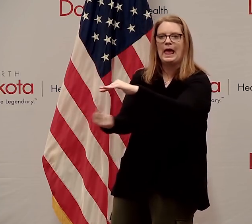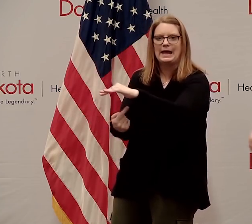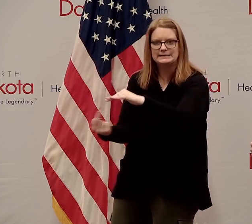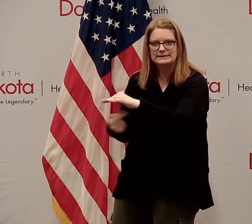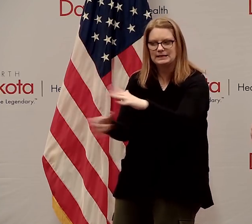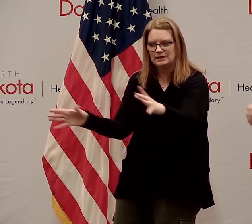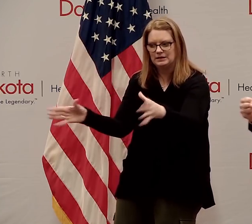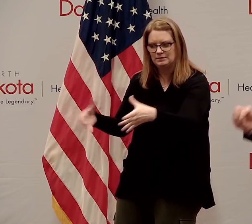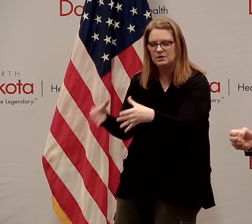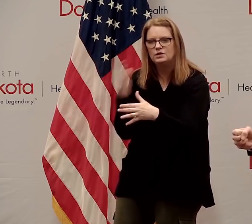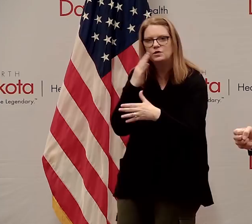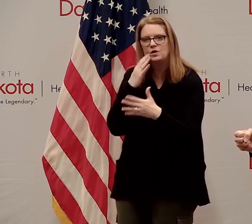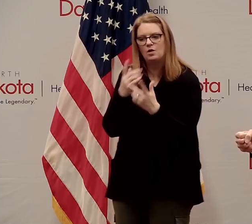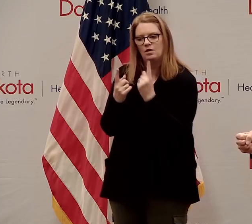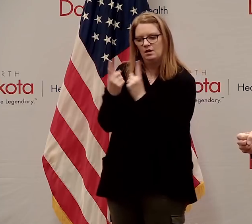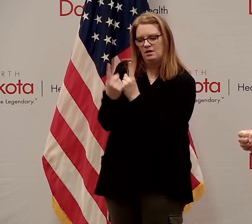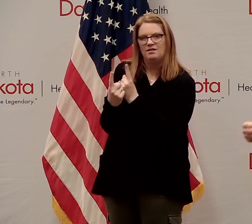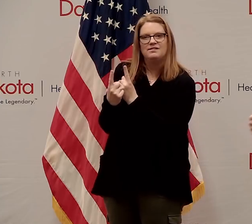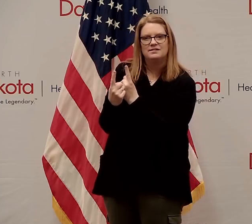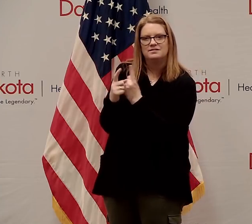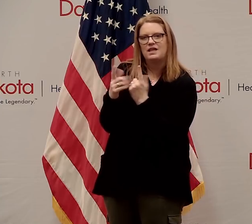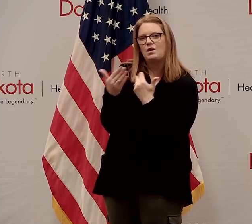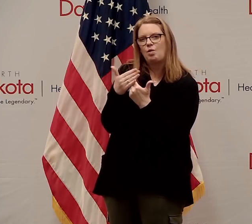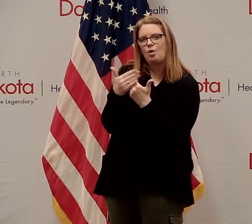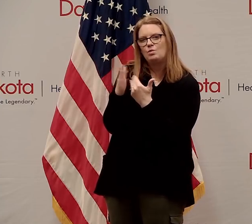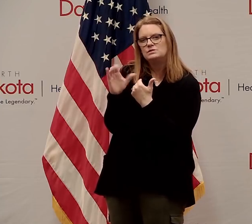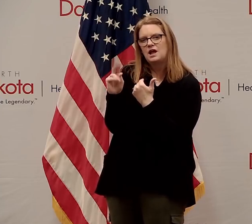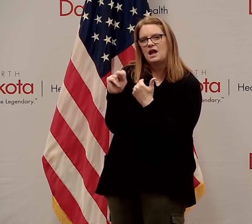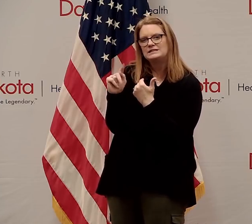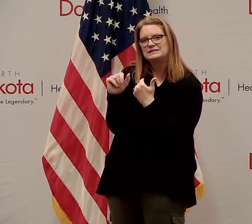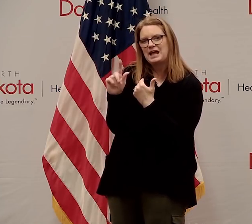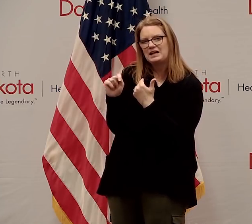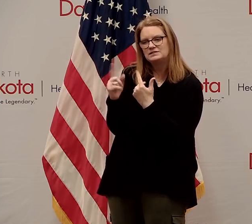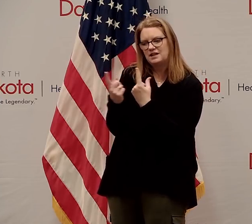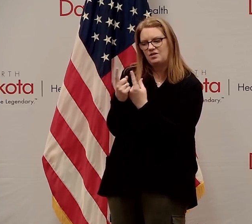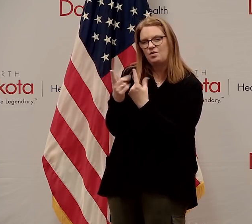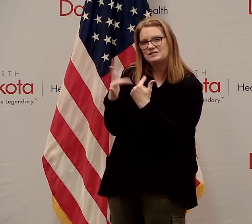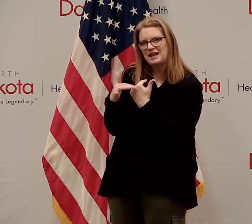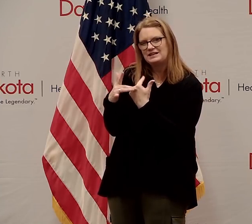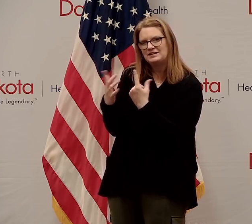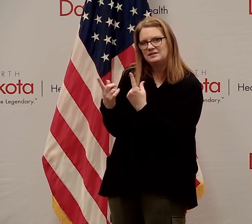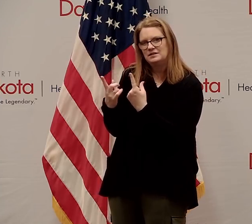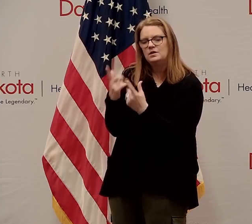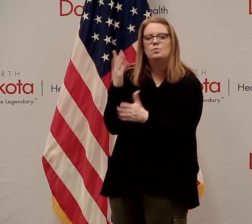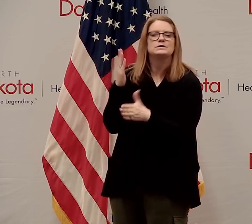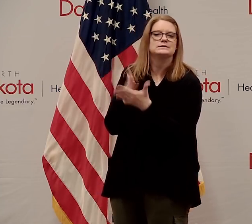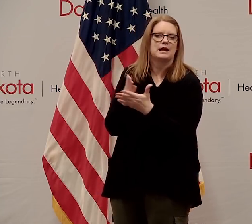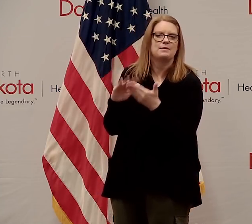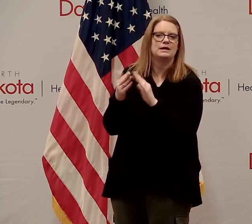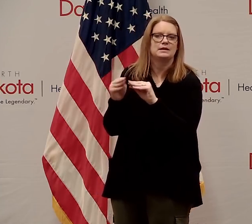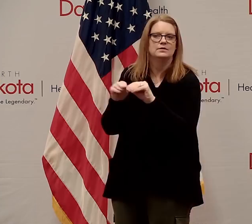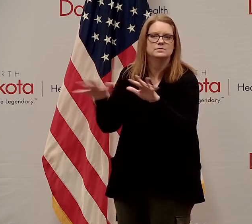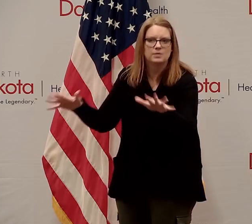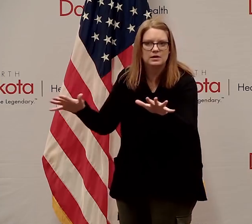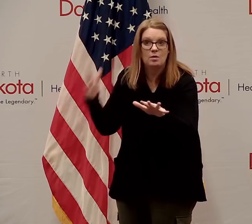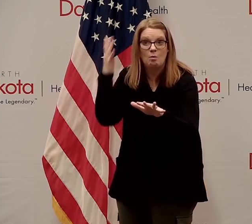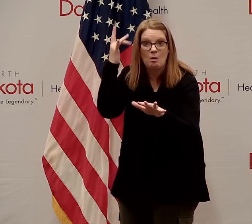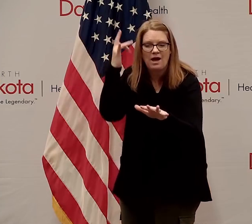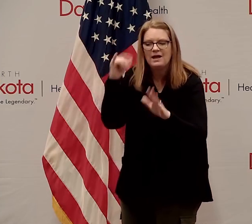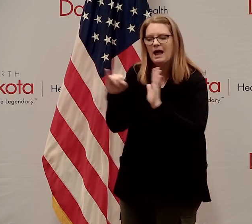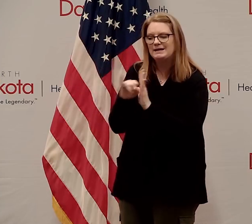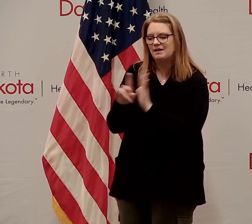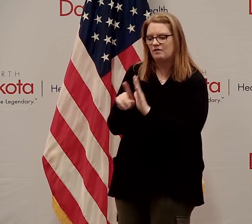because of close contact with another person, then we're actually stopping community spread because we're doing a great job of identifying